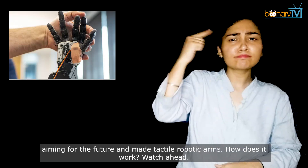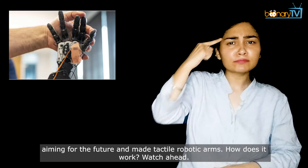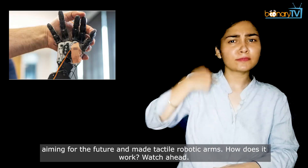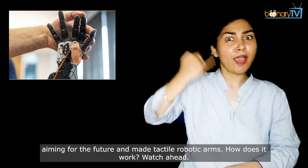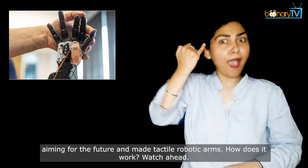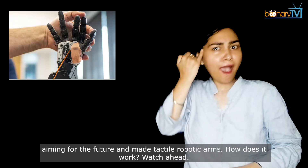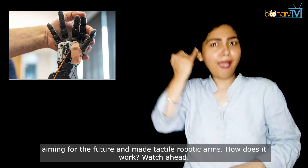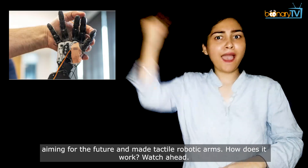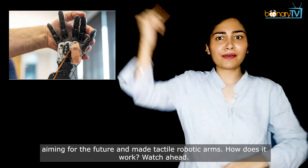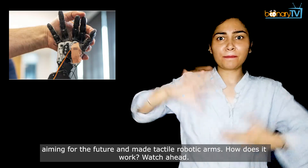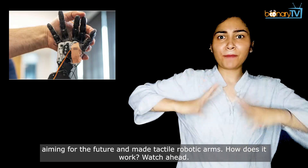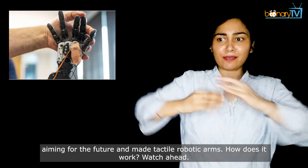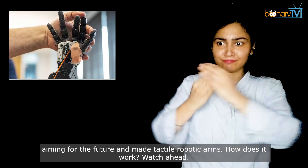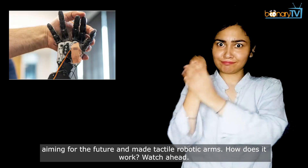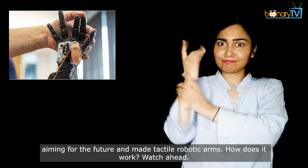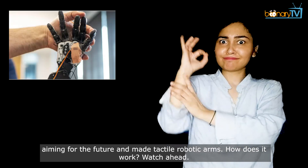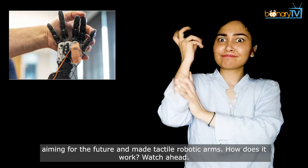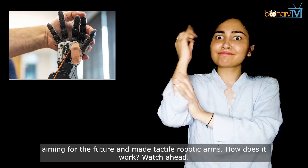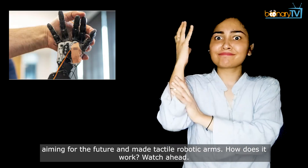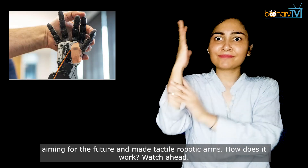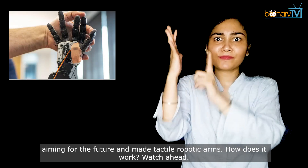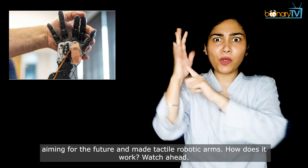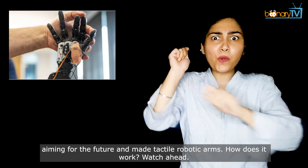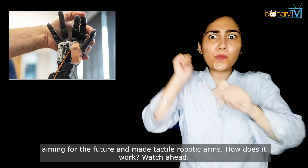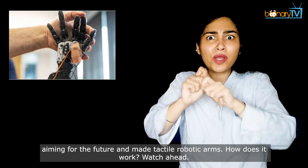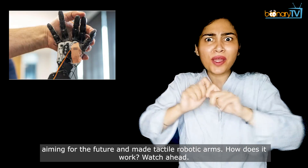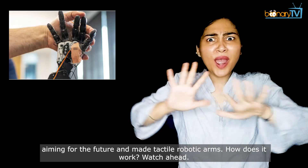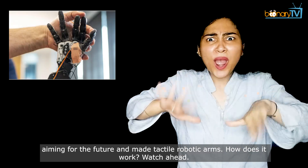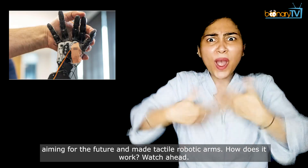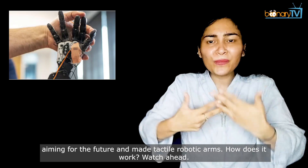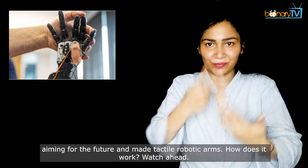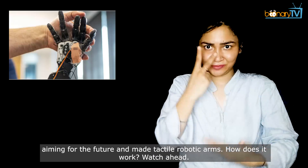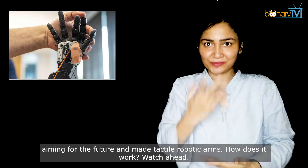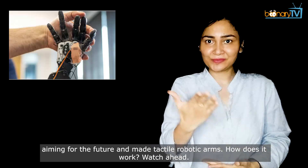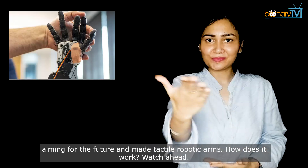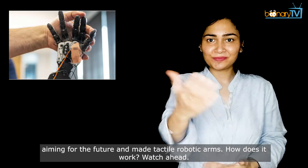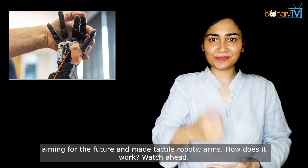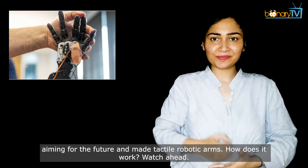for the future and made tactile robotic arms. How does it work? Watch ahead.